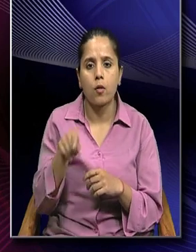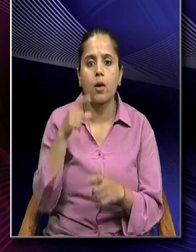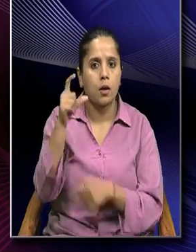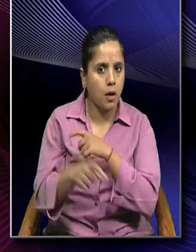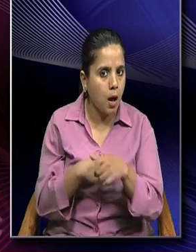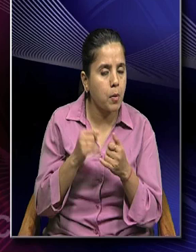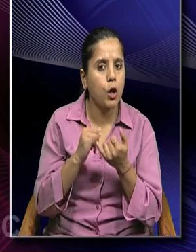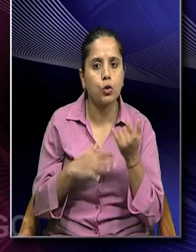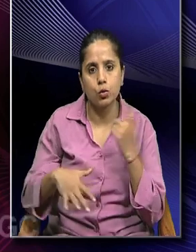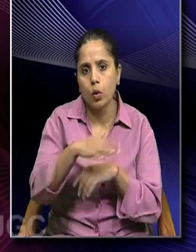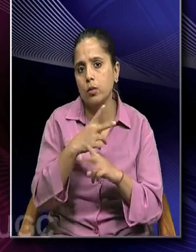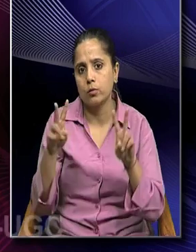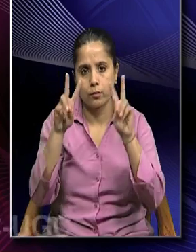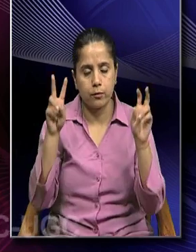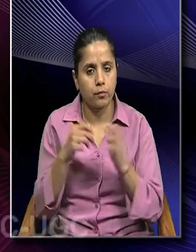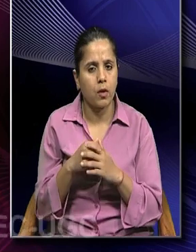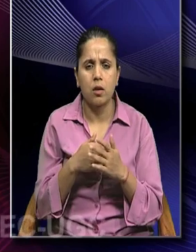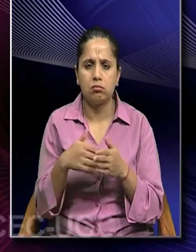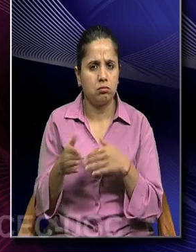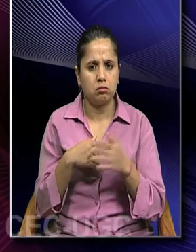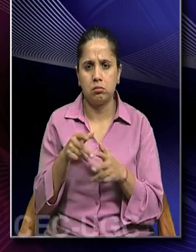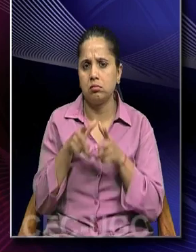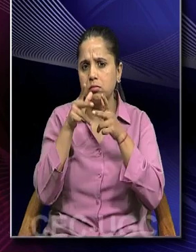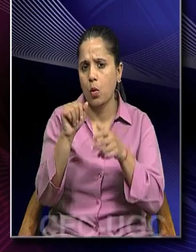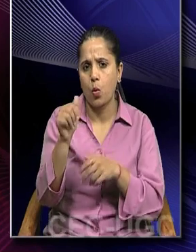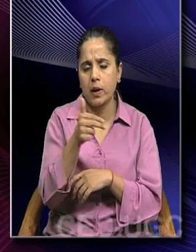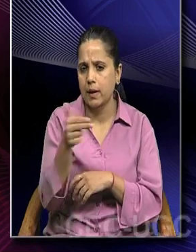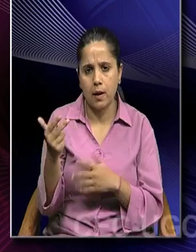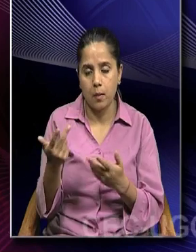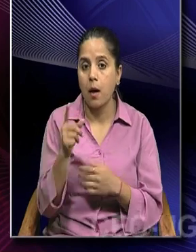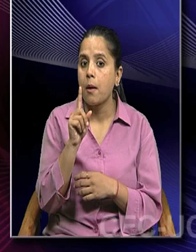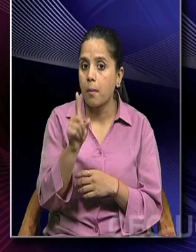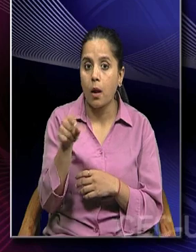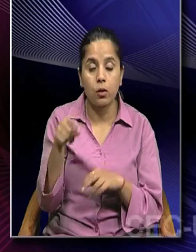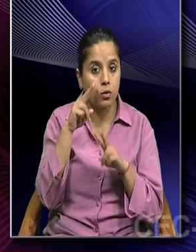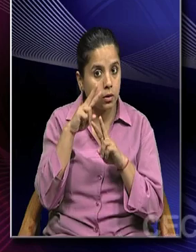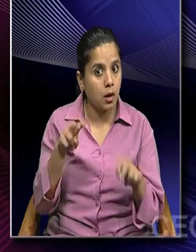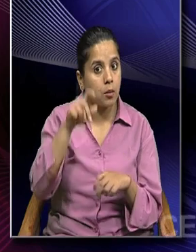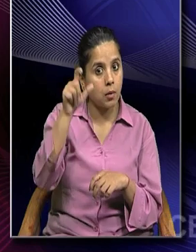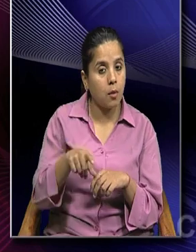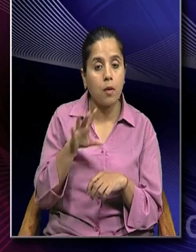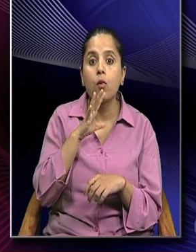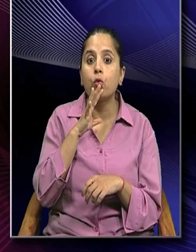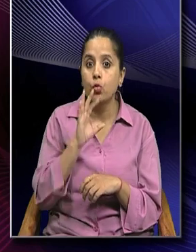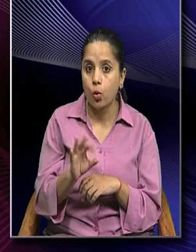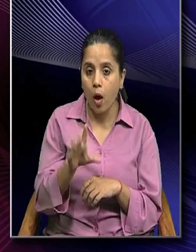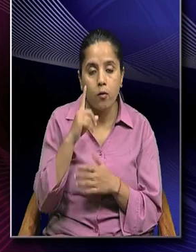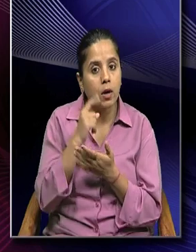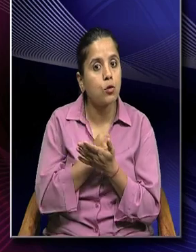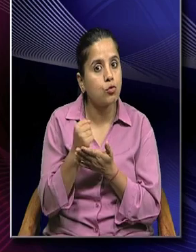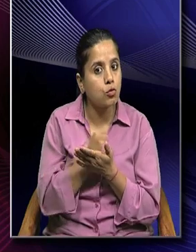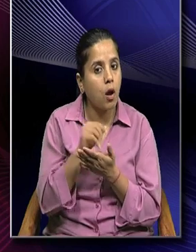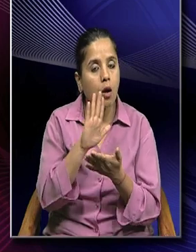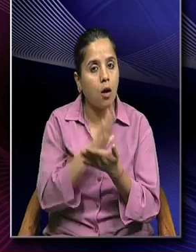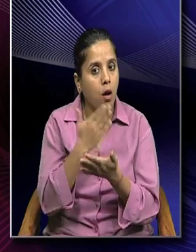social context. So, needless to mention their name, but those researchers, they have actually tried to